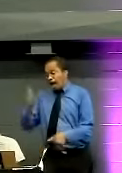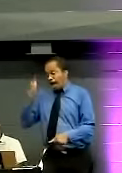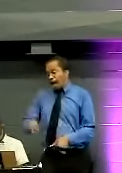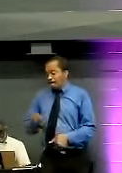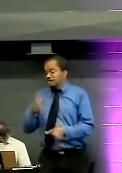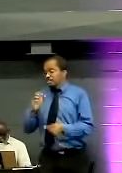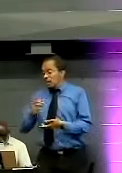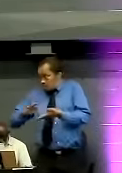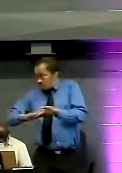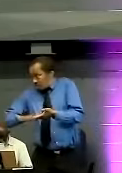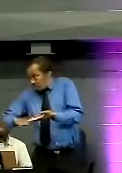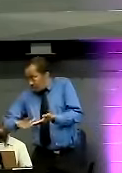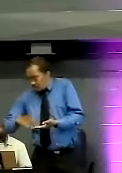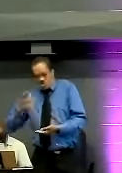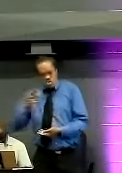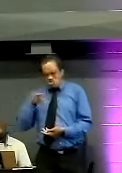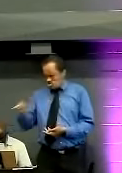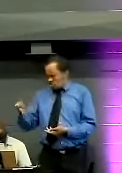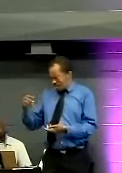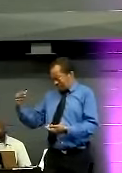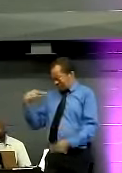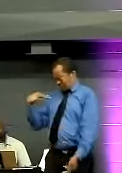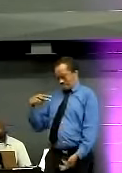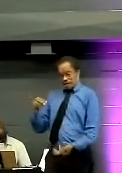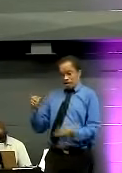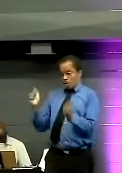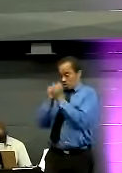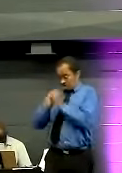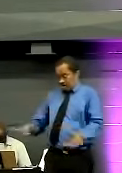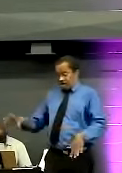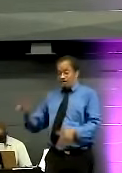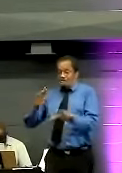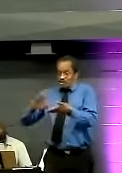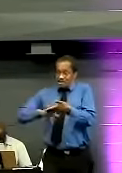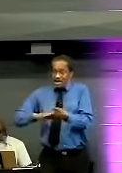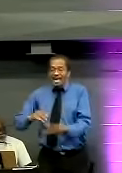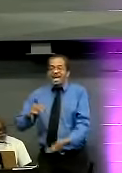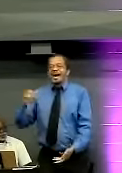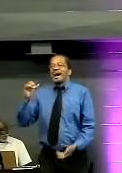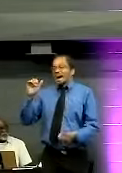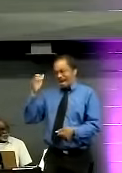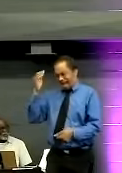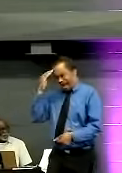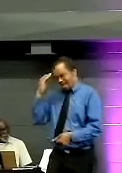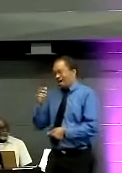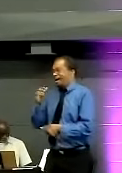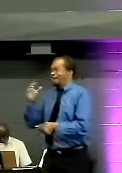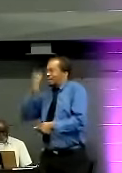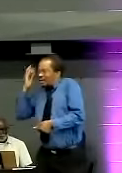forgive because you don't want to see me without forgiveness. I still know how to cut and cuss and shoot,